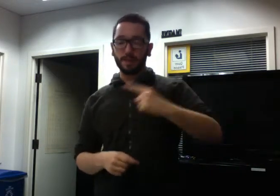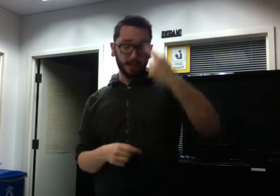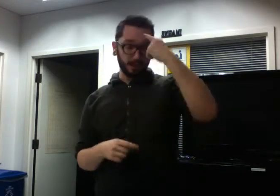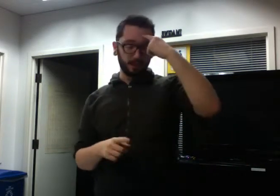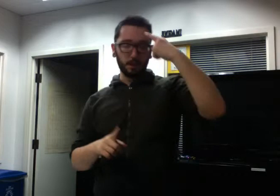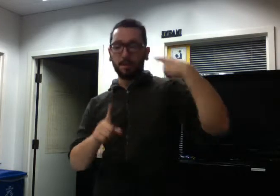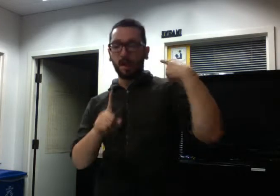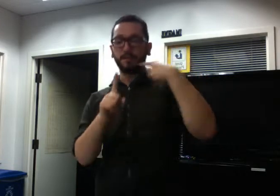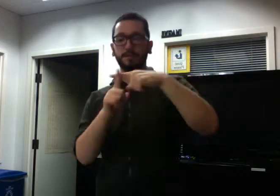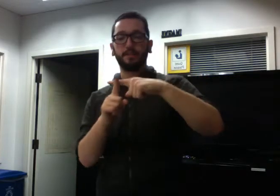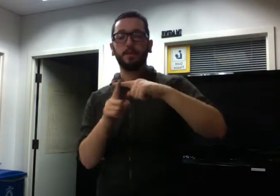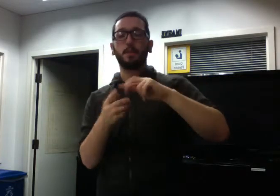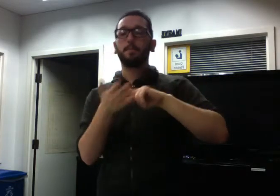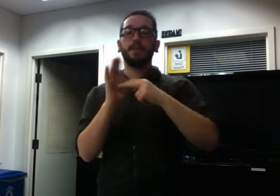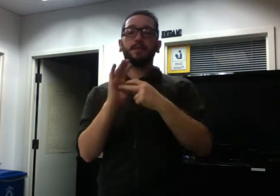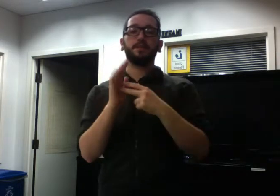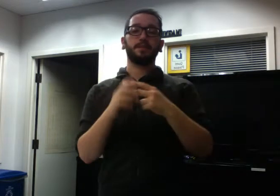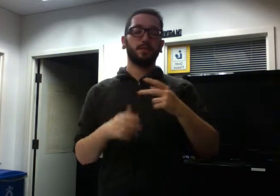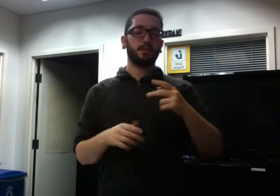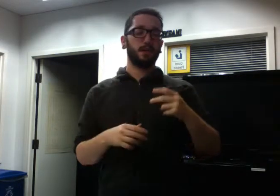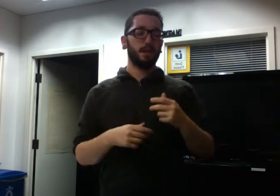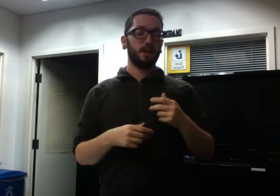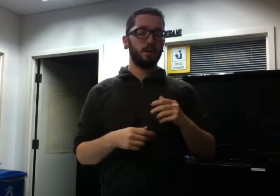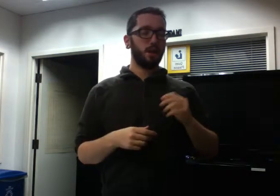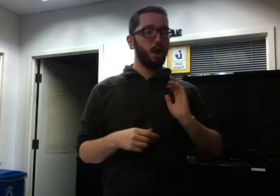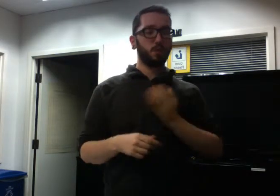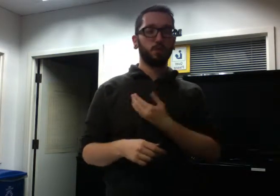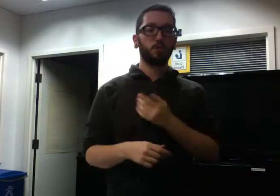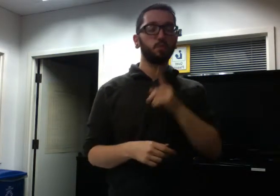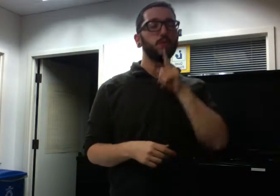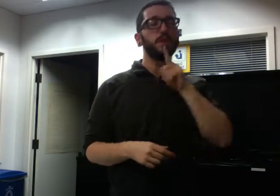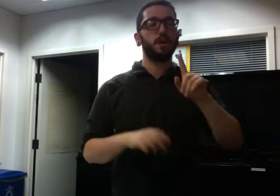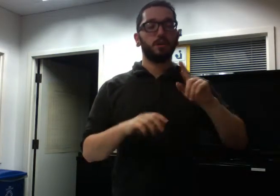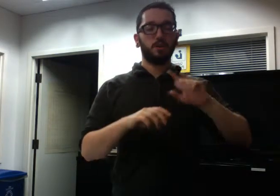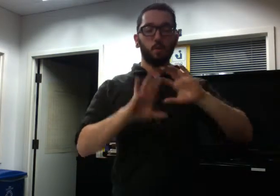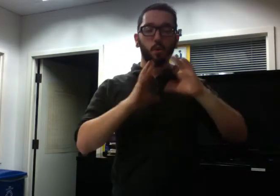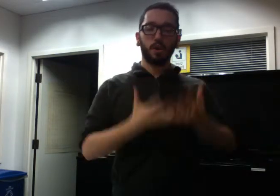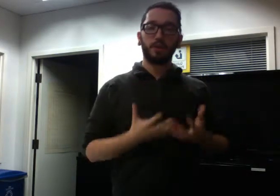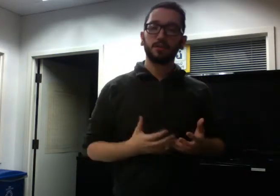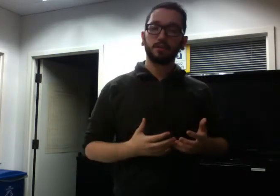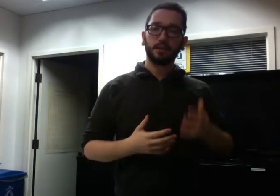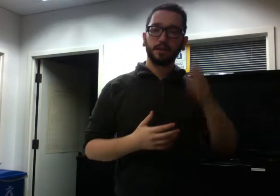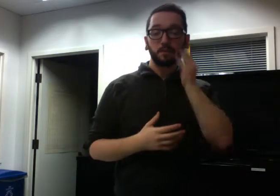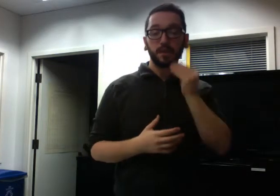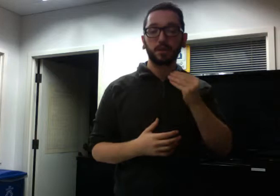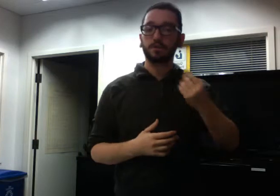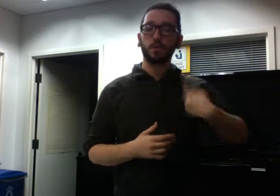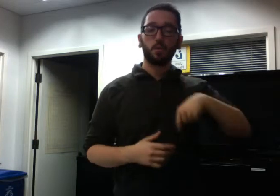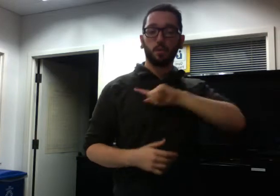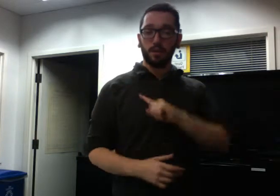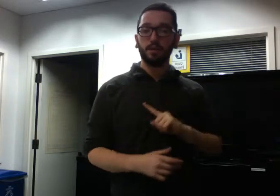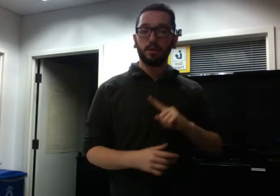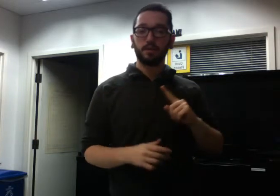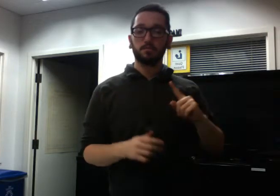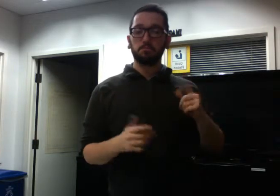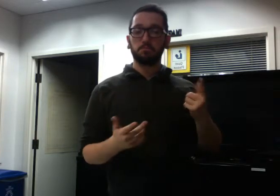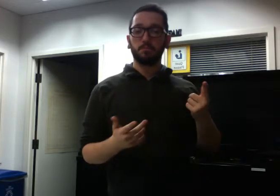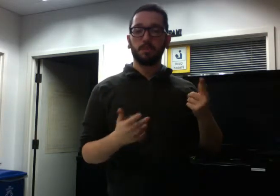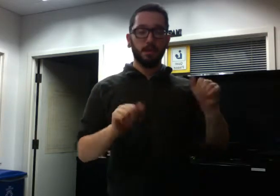to become your reality. Well, if this is true, how do we turn our negative self-chatter into powerful